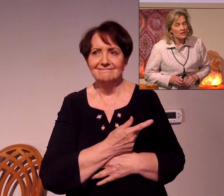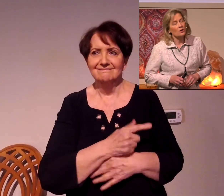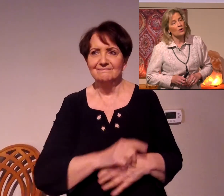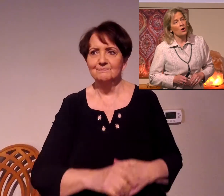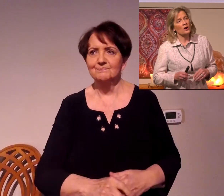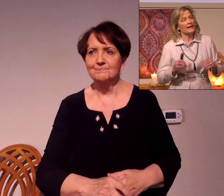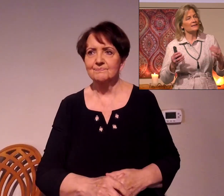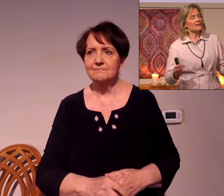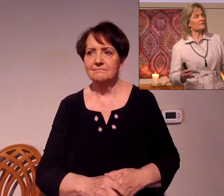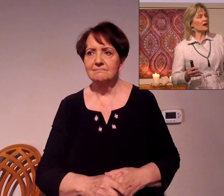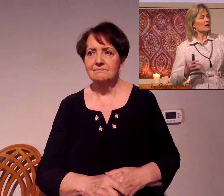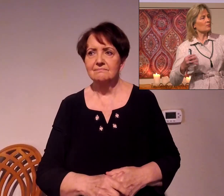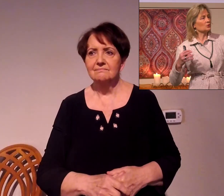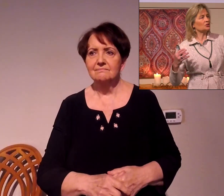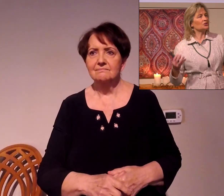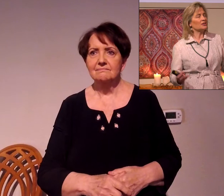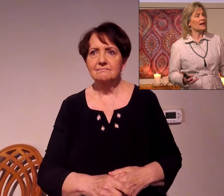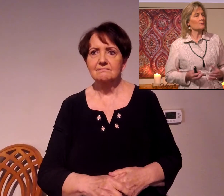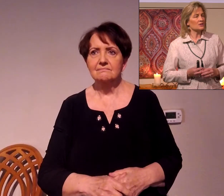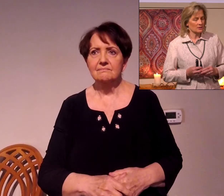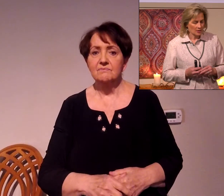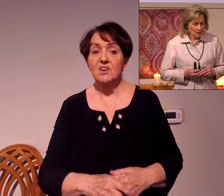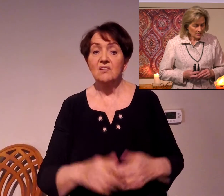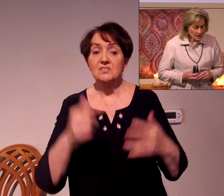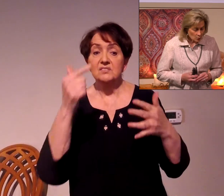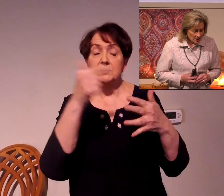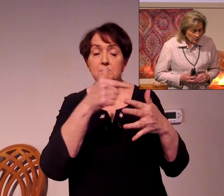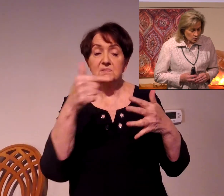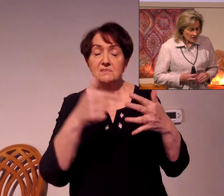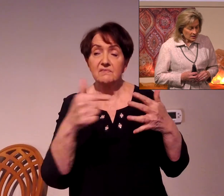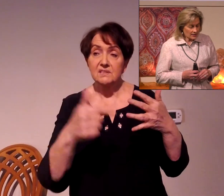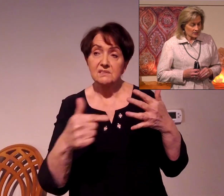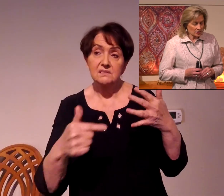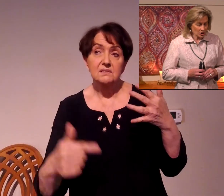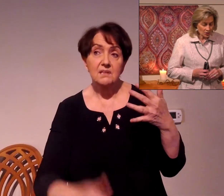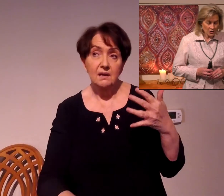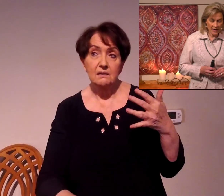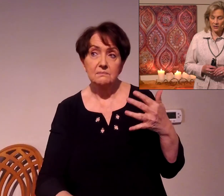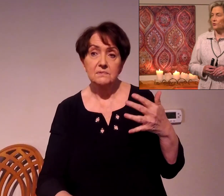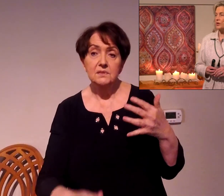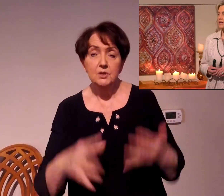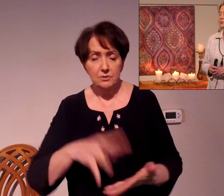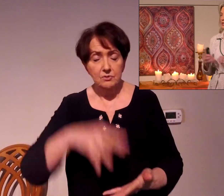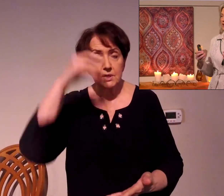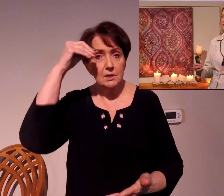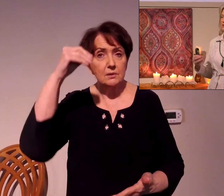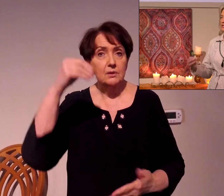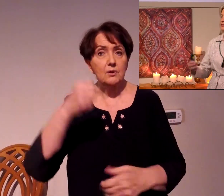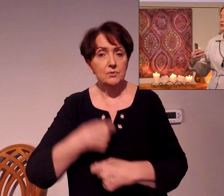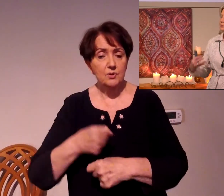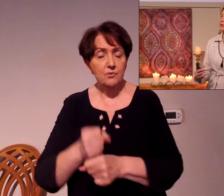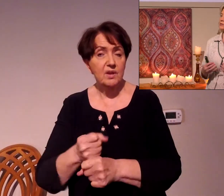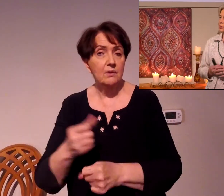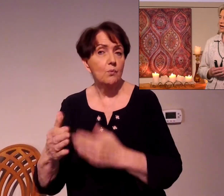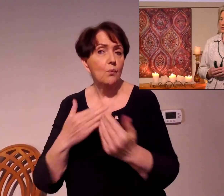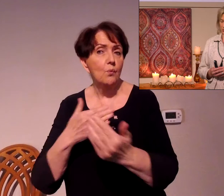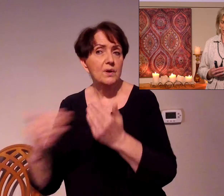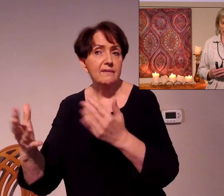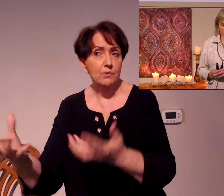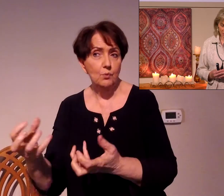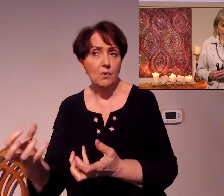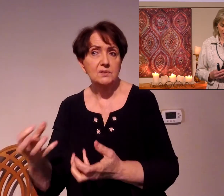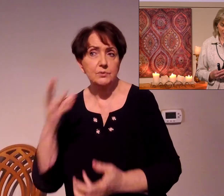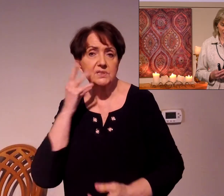So there are identifiable steps where we can learn how to create whatever it is that we want